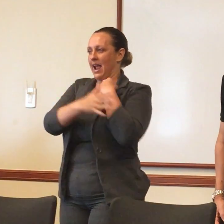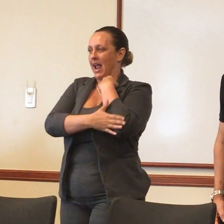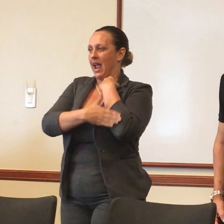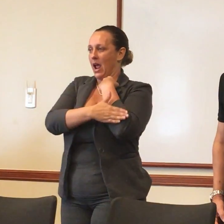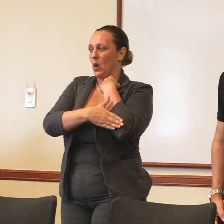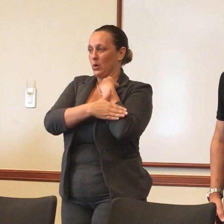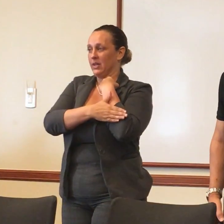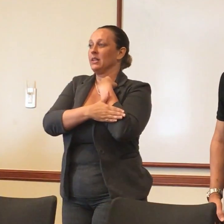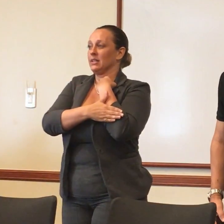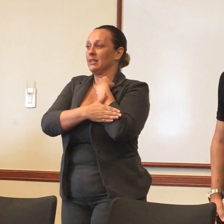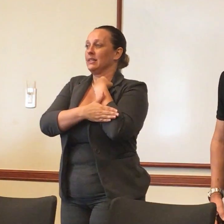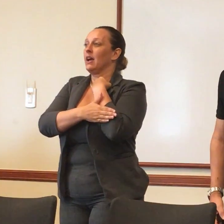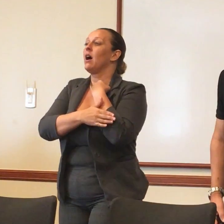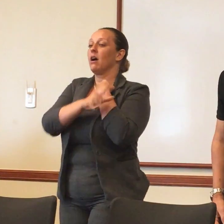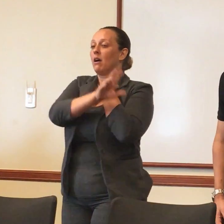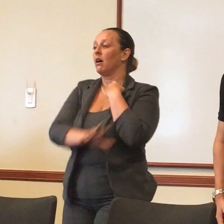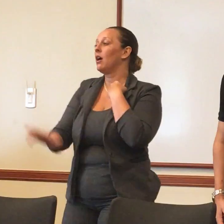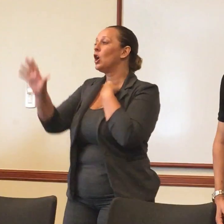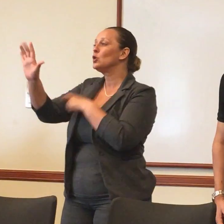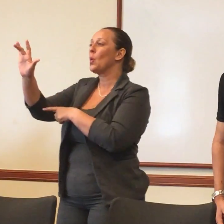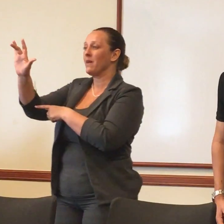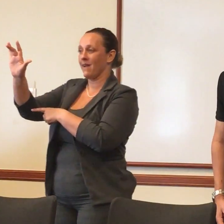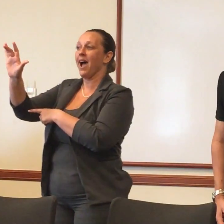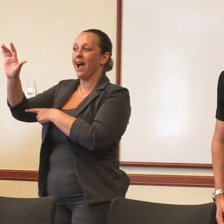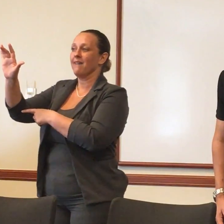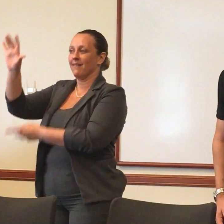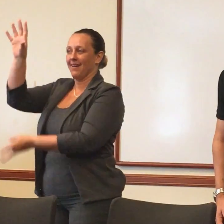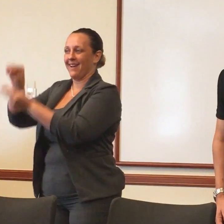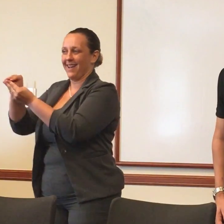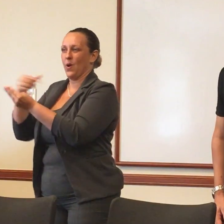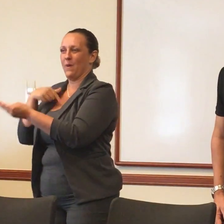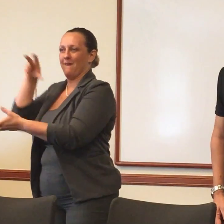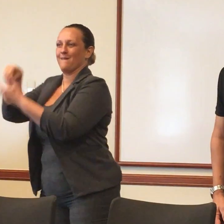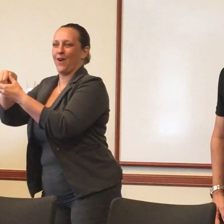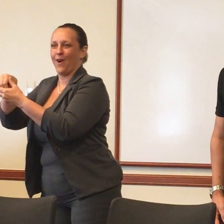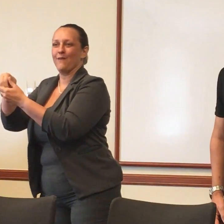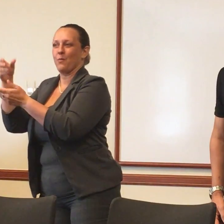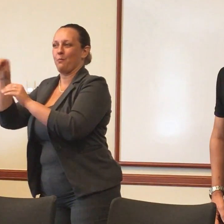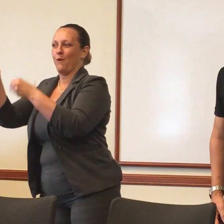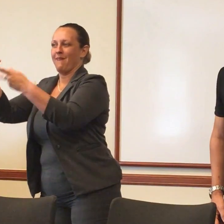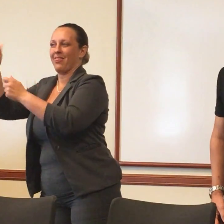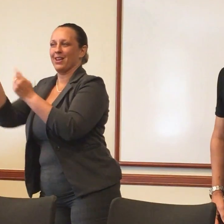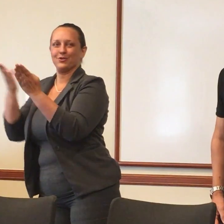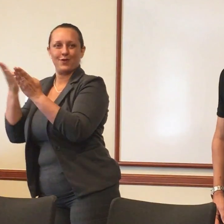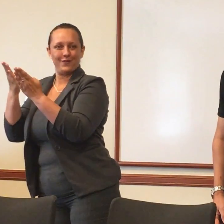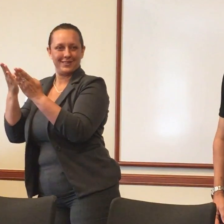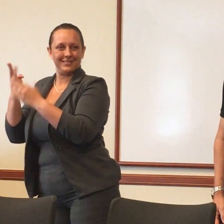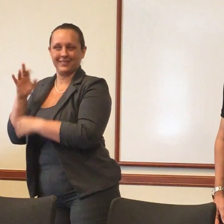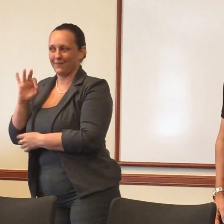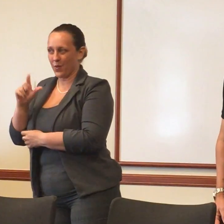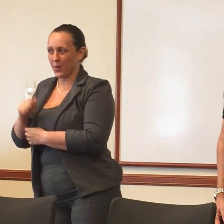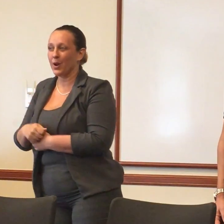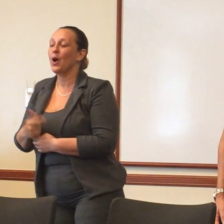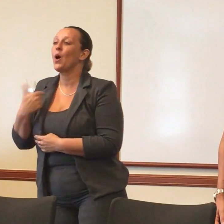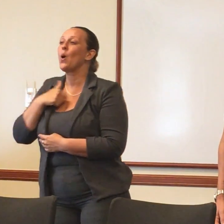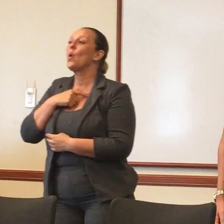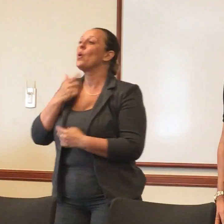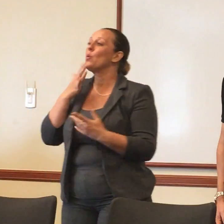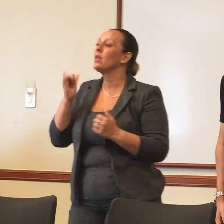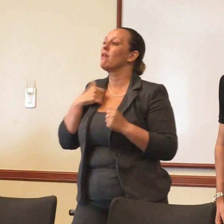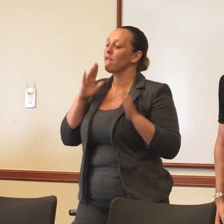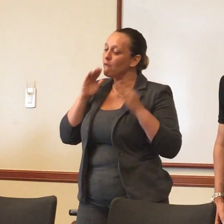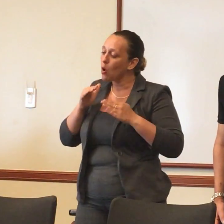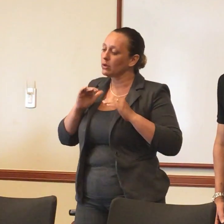come online with the service, but we are very confident that it's going to work properly and will provide